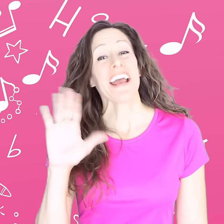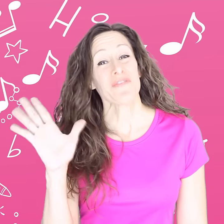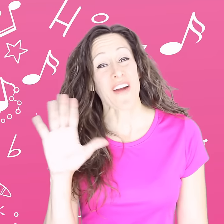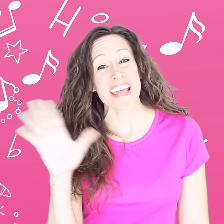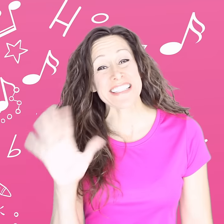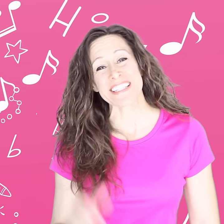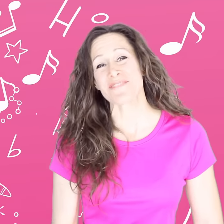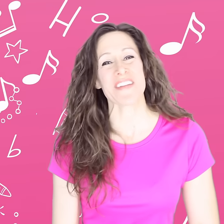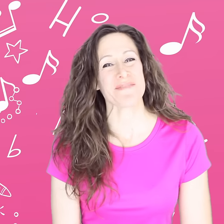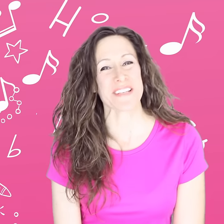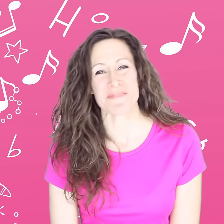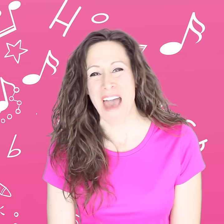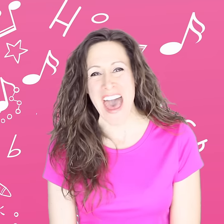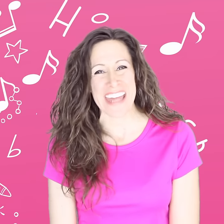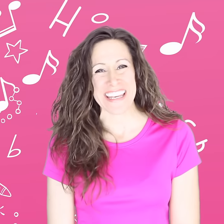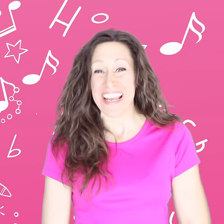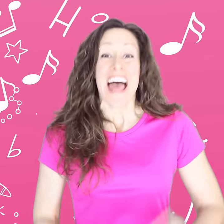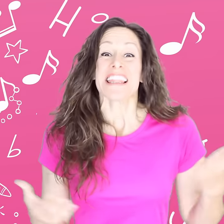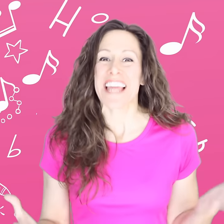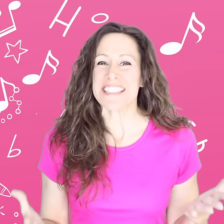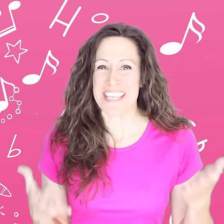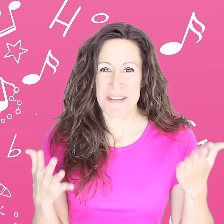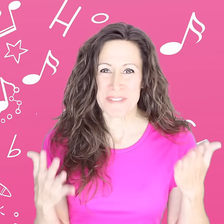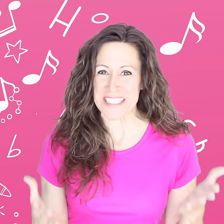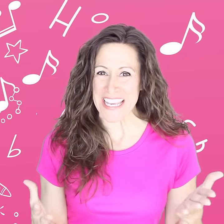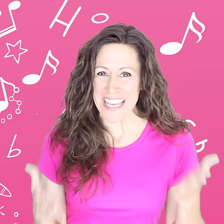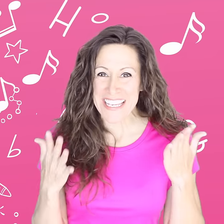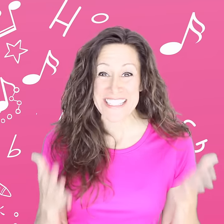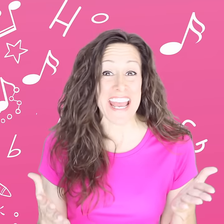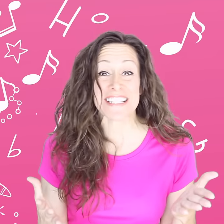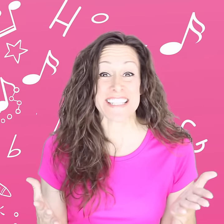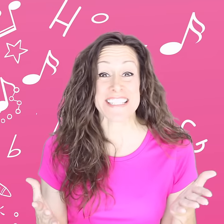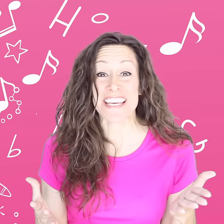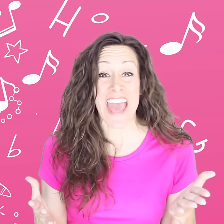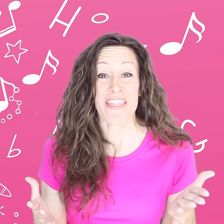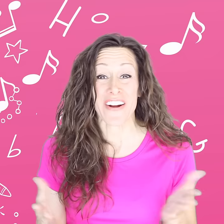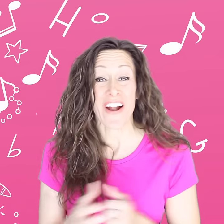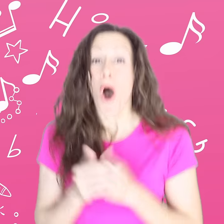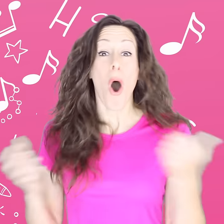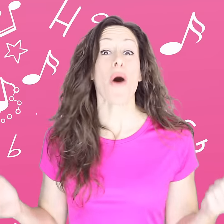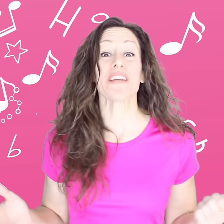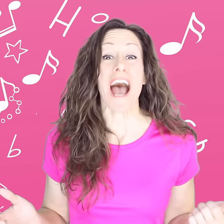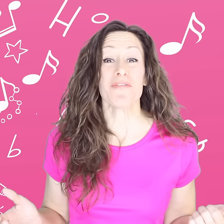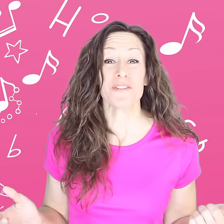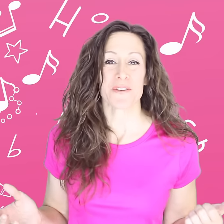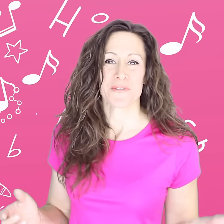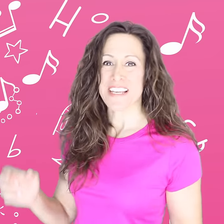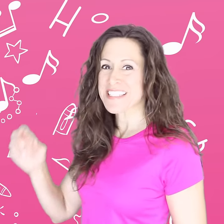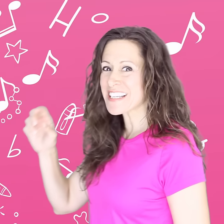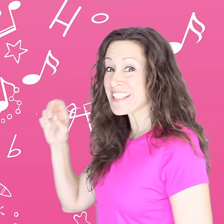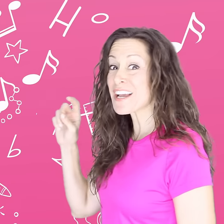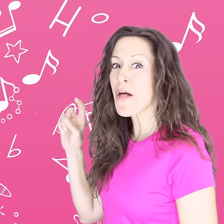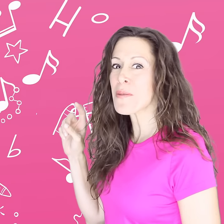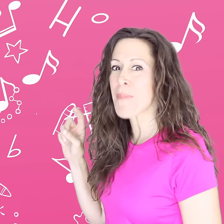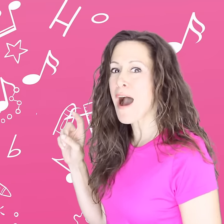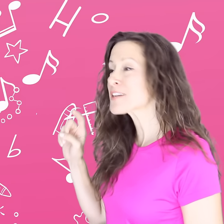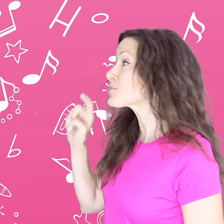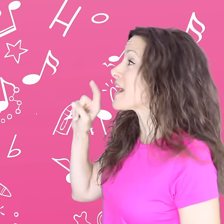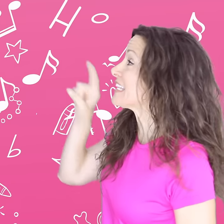Hi friends, it's me, Miss Patty. Let's keep singing and dancing together. All you have to do is click on the box right